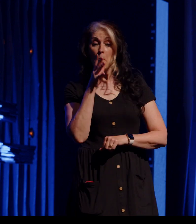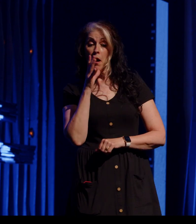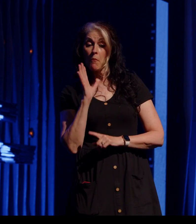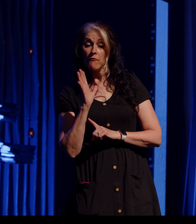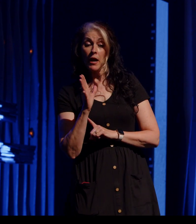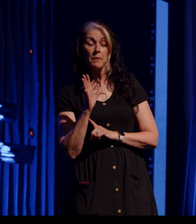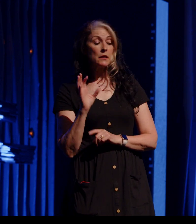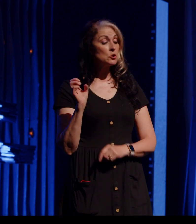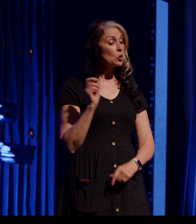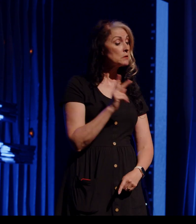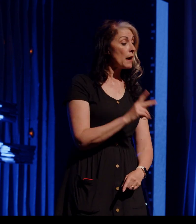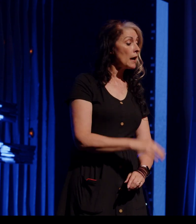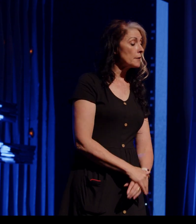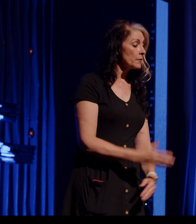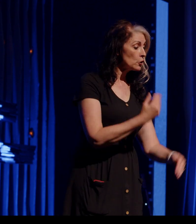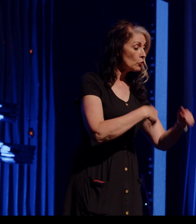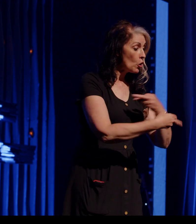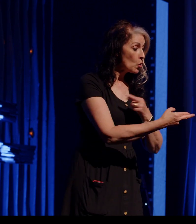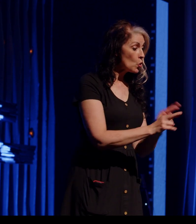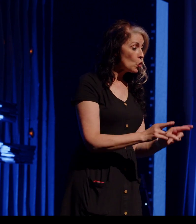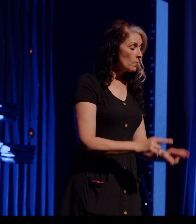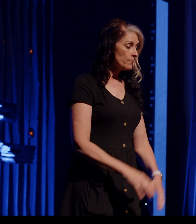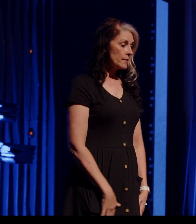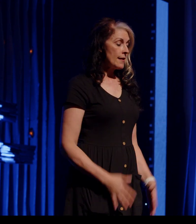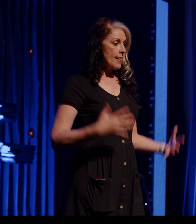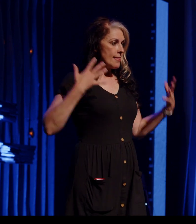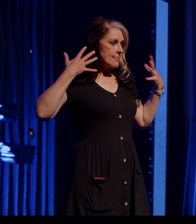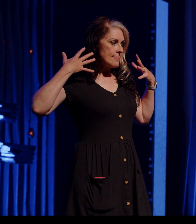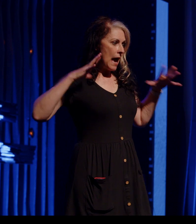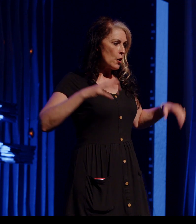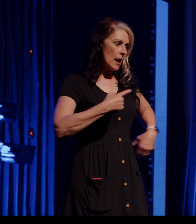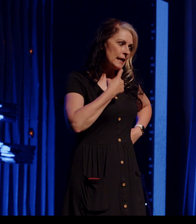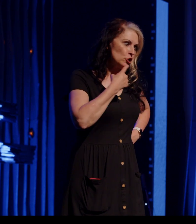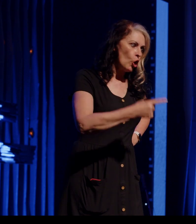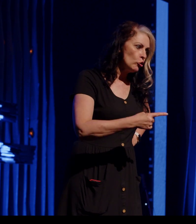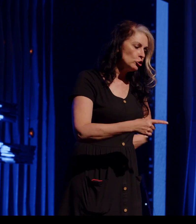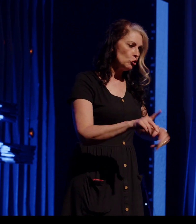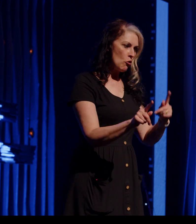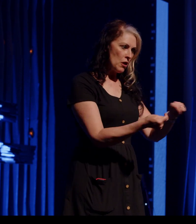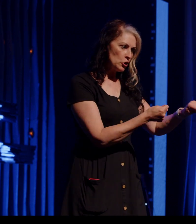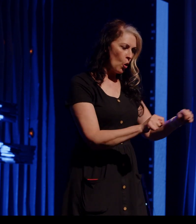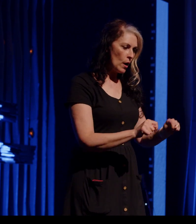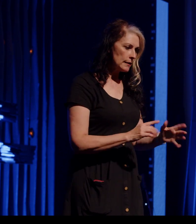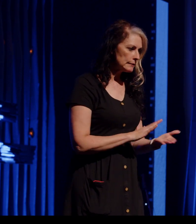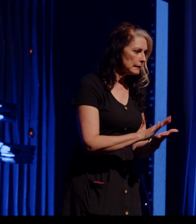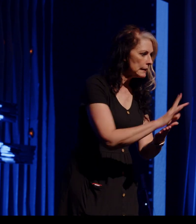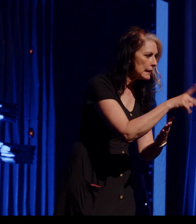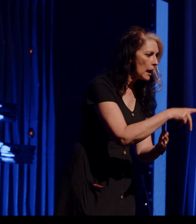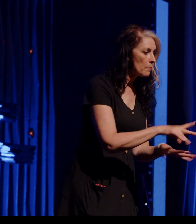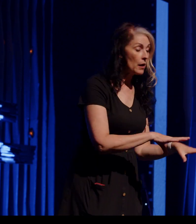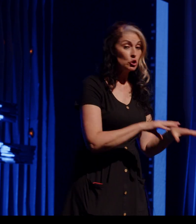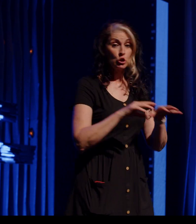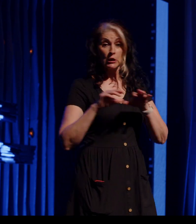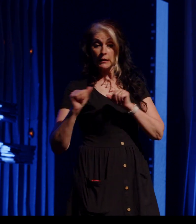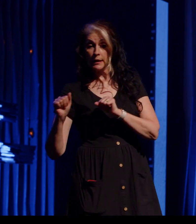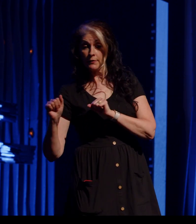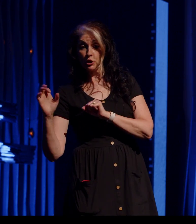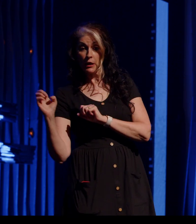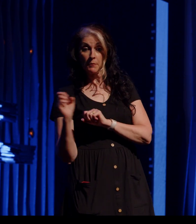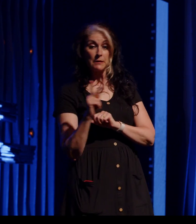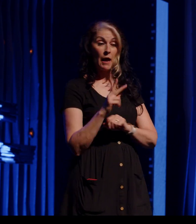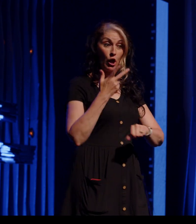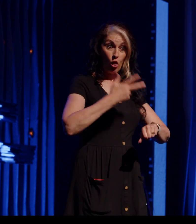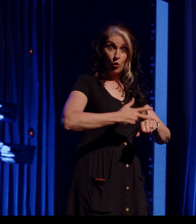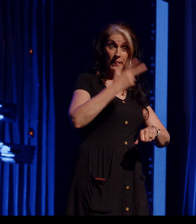minutes later, she comes back in, and her voice is a little bit louder, and she said, I told you to pick up the toys. And she walks out, and she comes back in